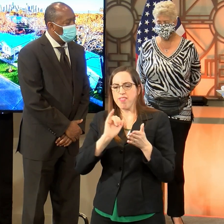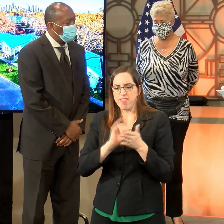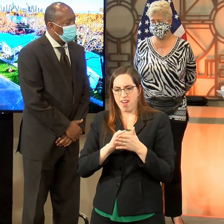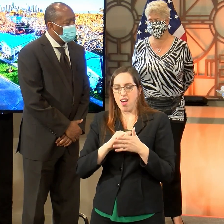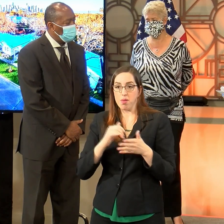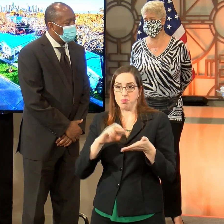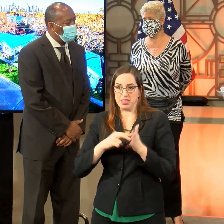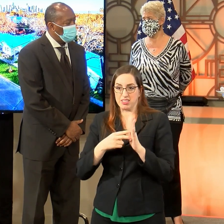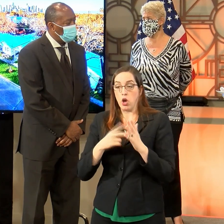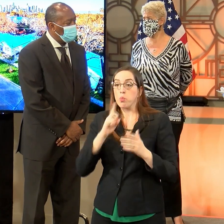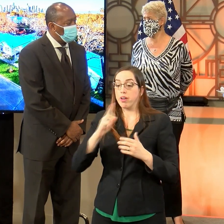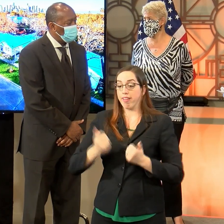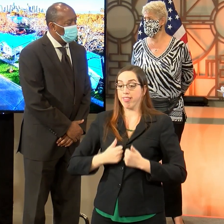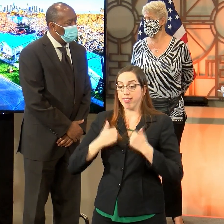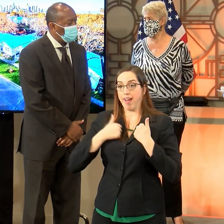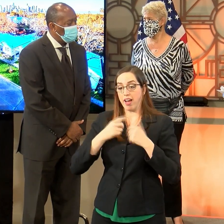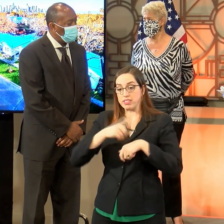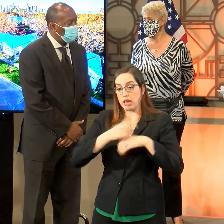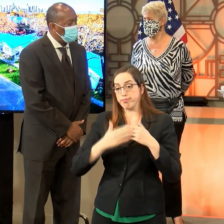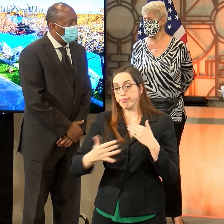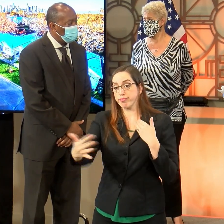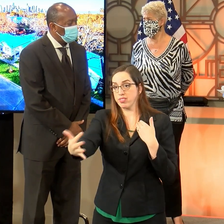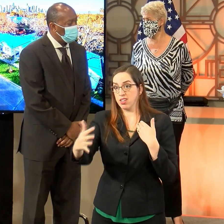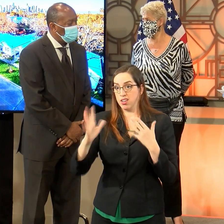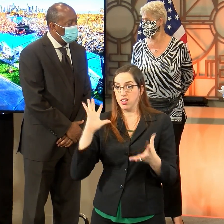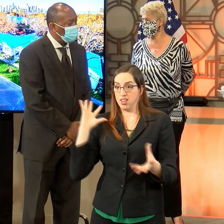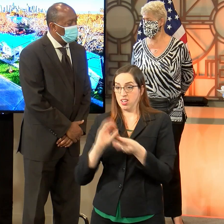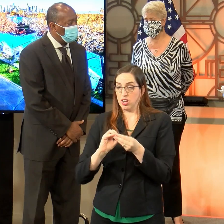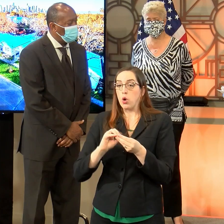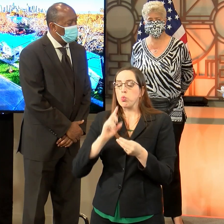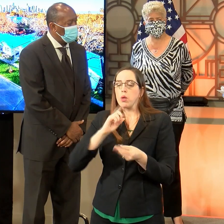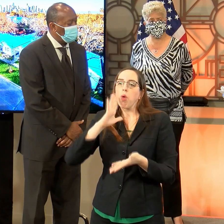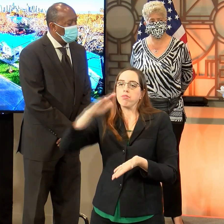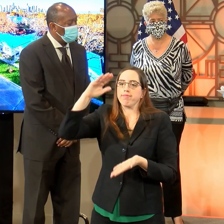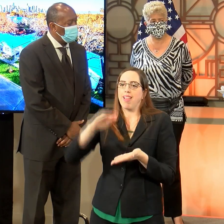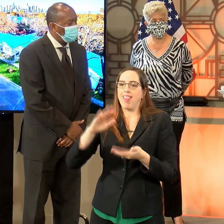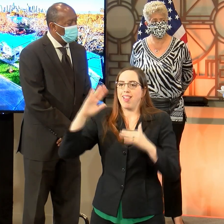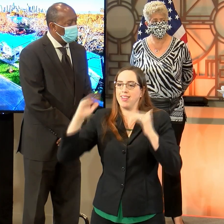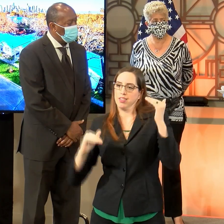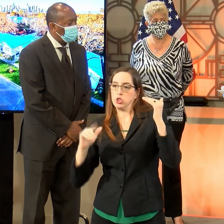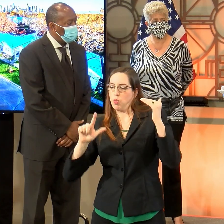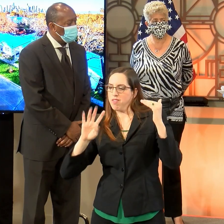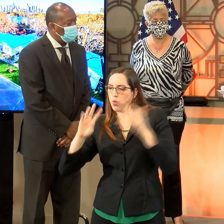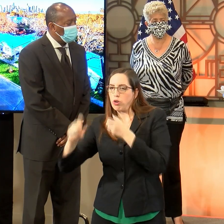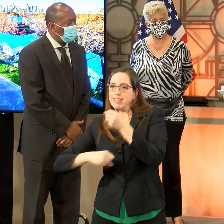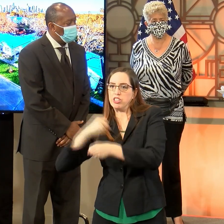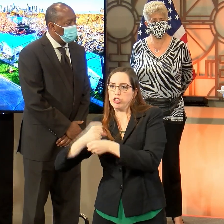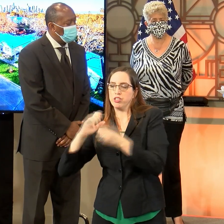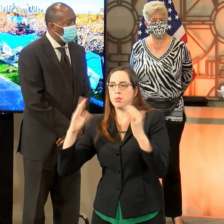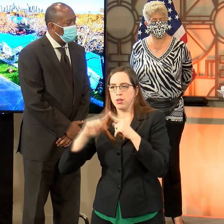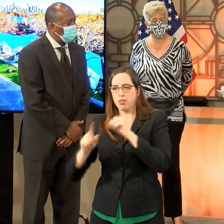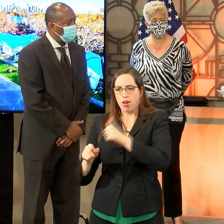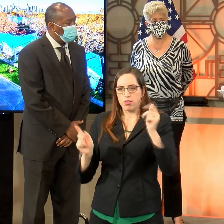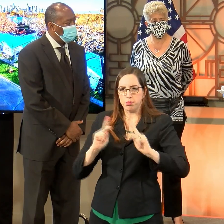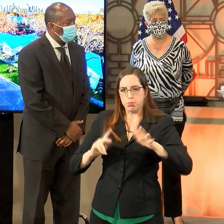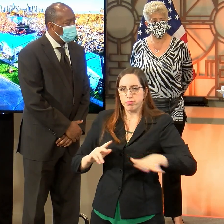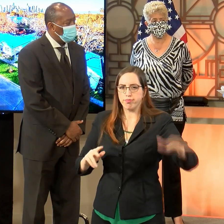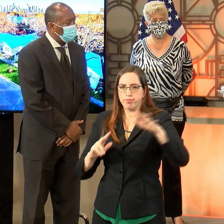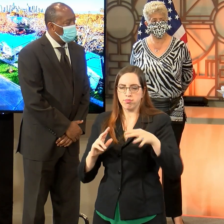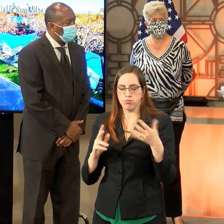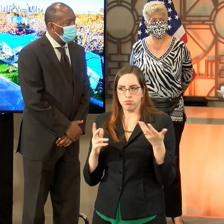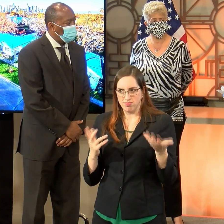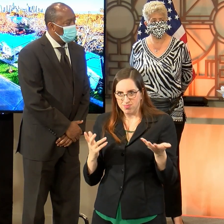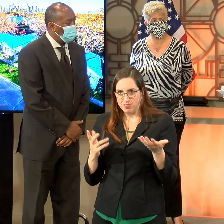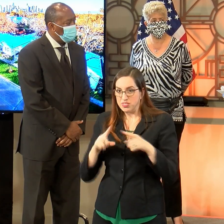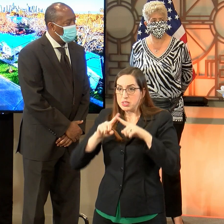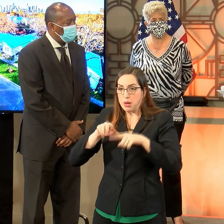life expectancy of Houstonians 24 years shorter than the life expectancy of other Houstonians, just